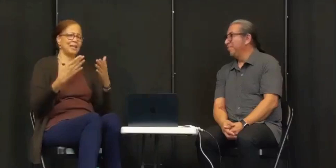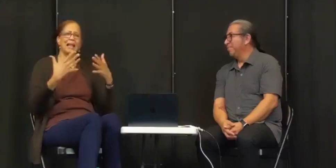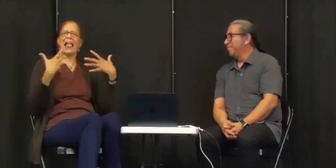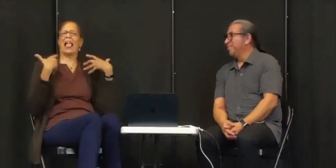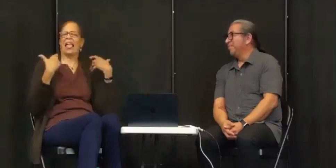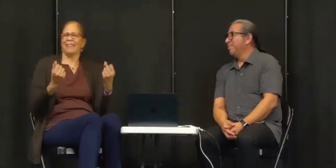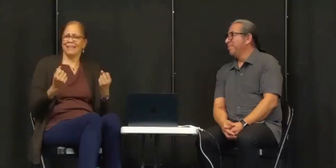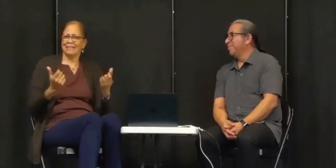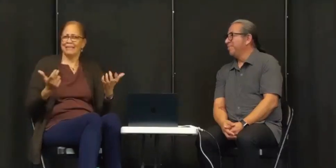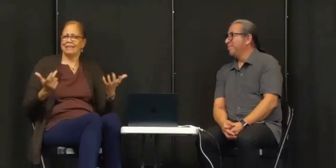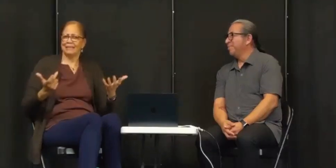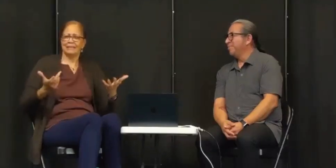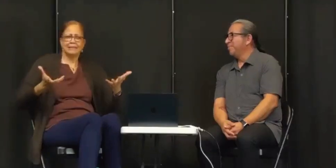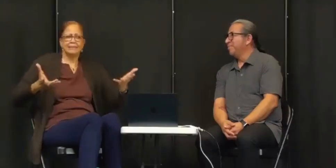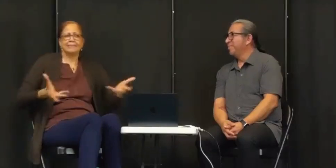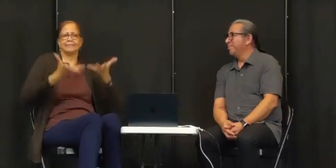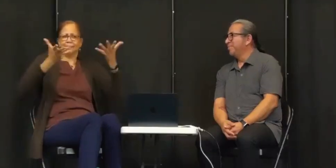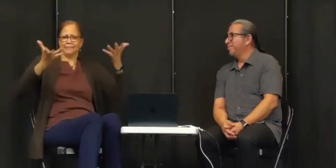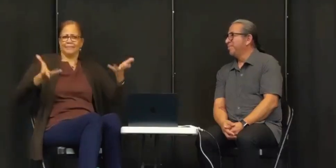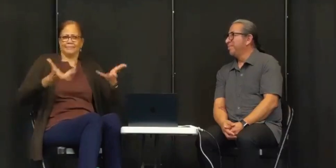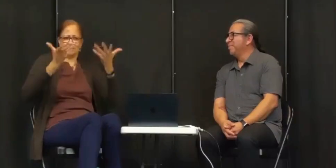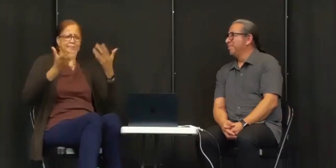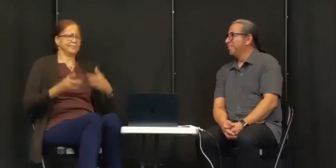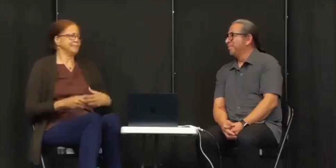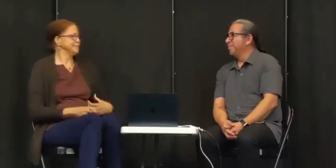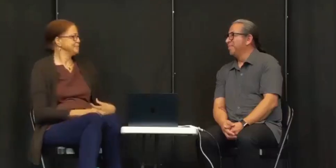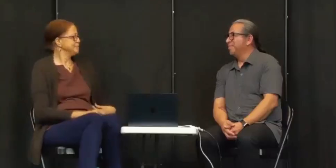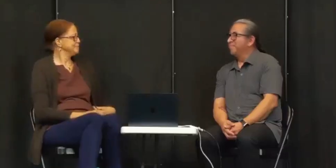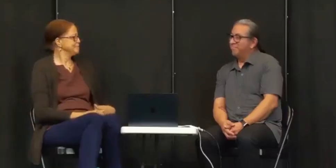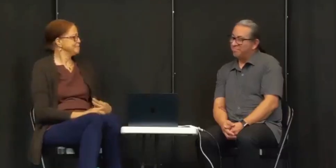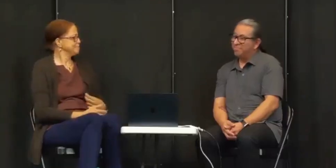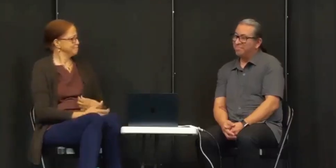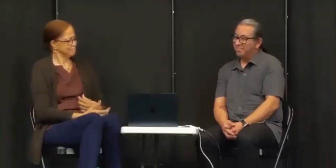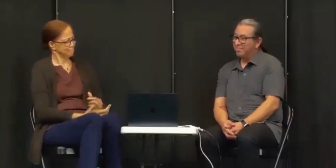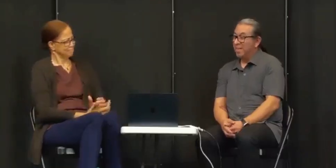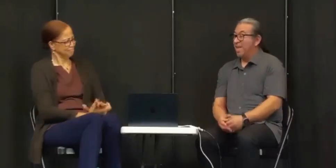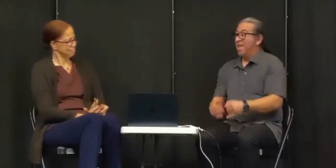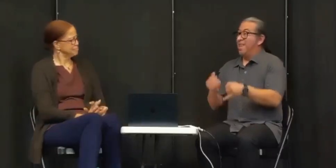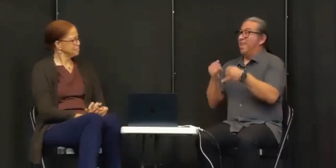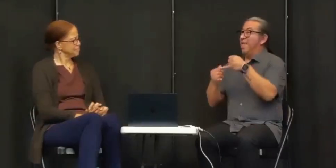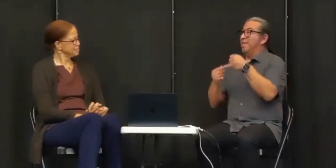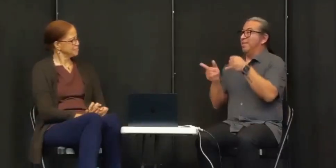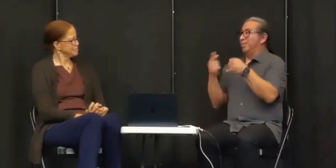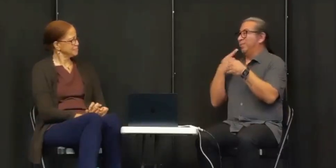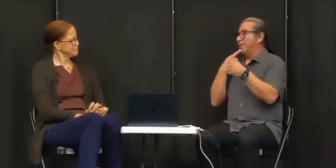have a better mood, it's gonna be a lighter mood, and it's gonna be healthy.